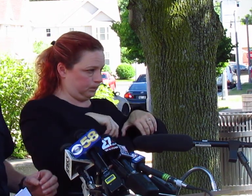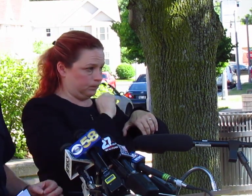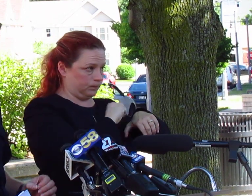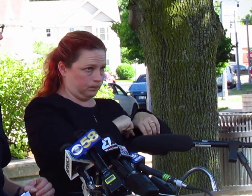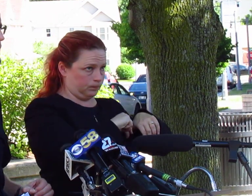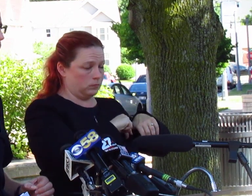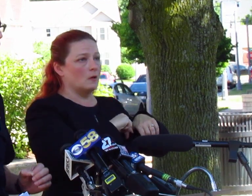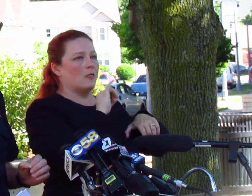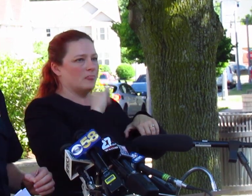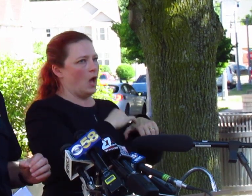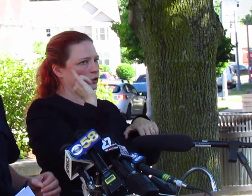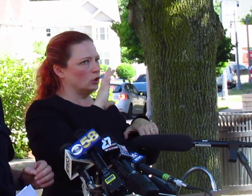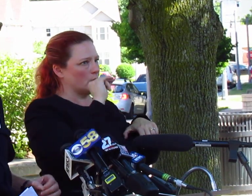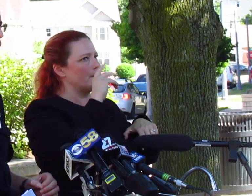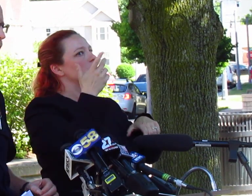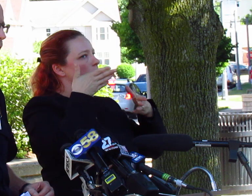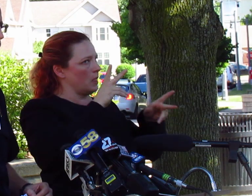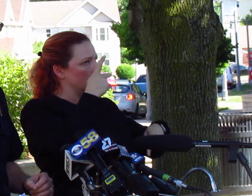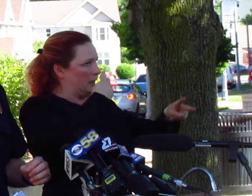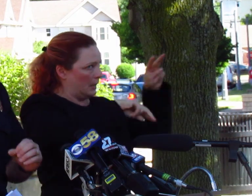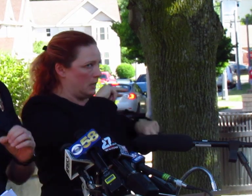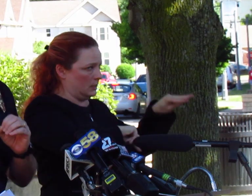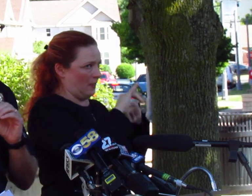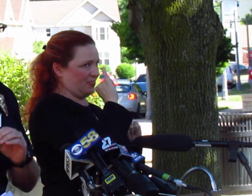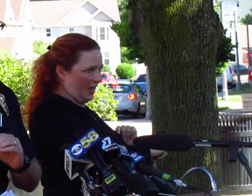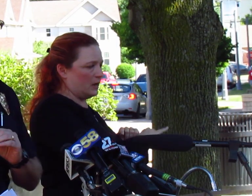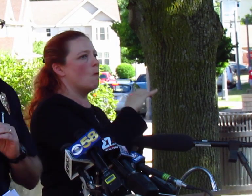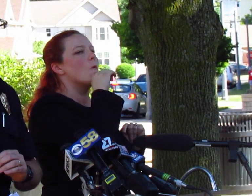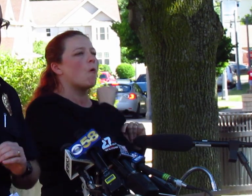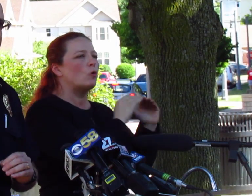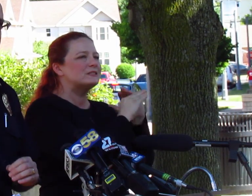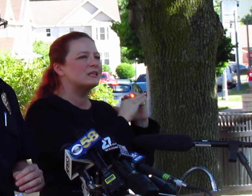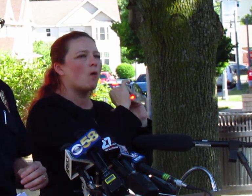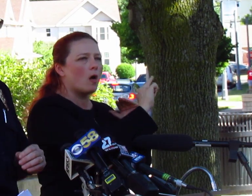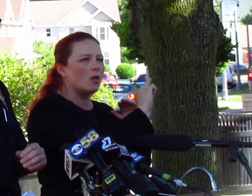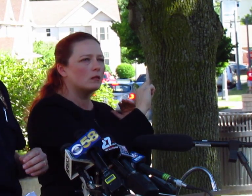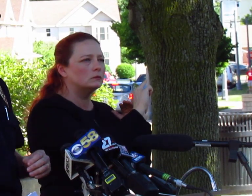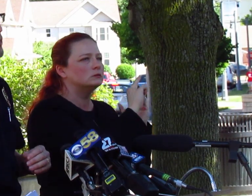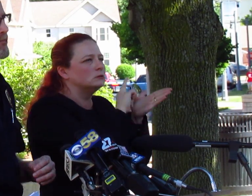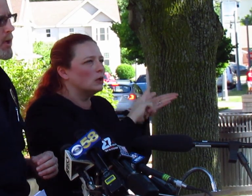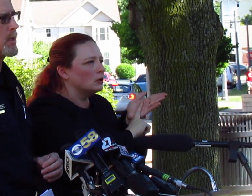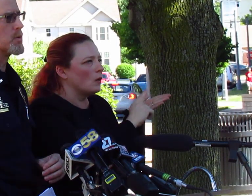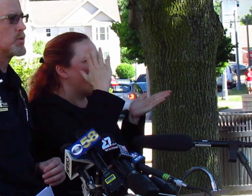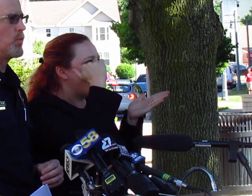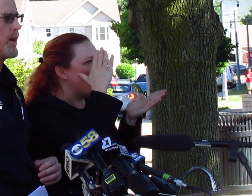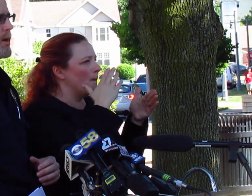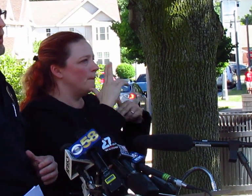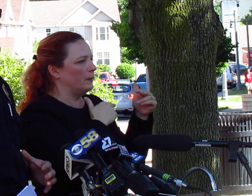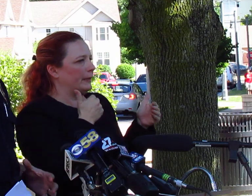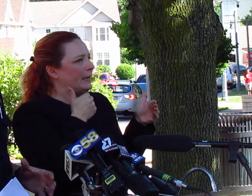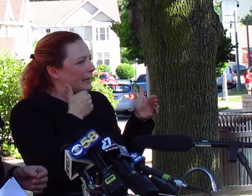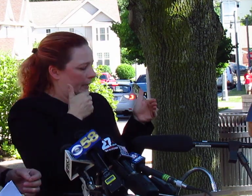company. They were the only insurance company right now that were allowed to go in to check the status of that building, because that building was very close to